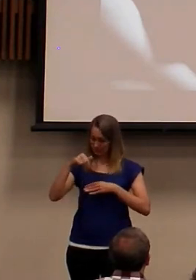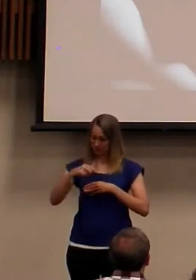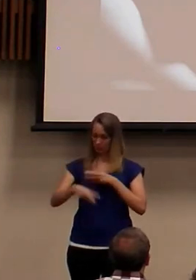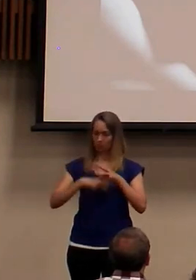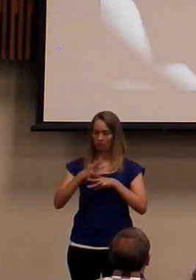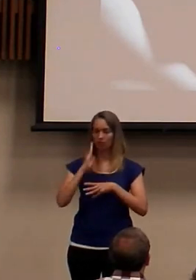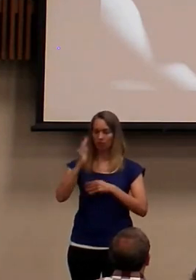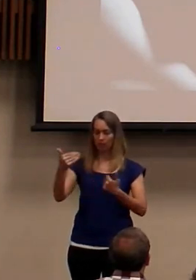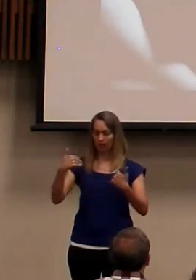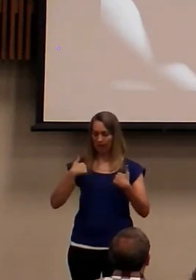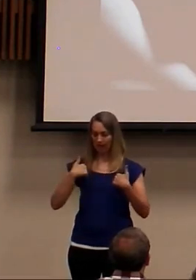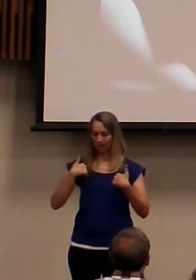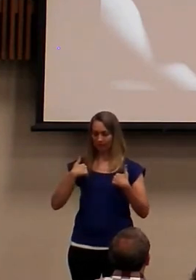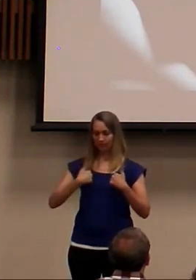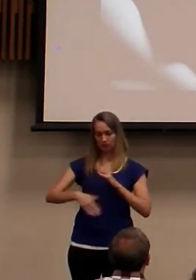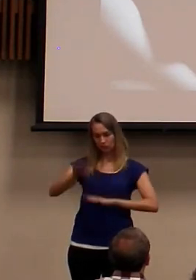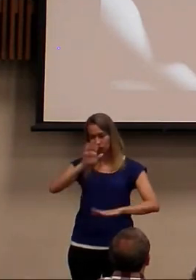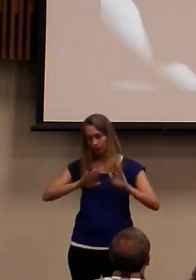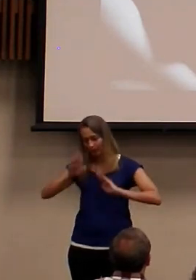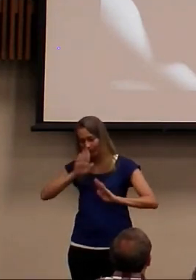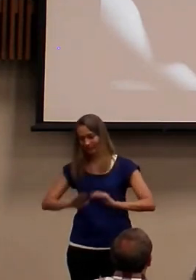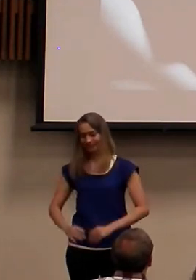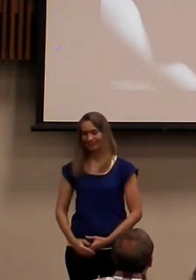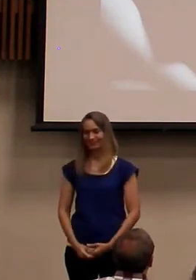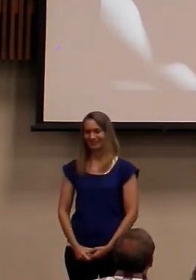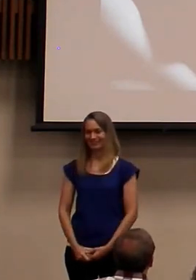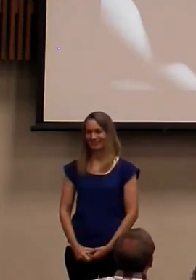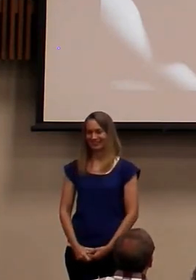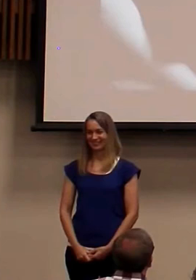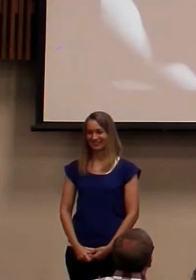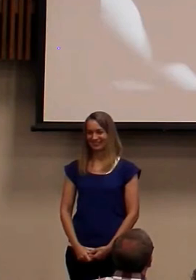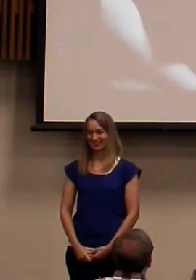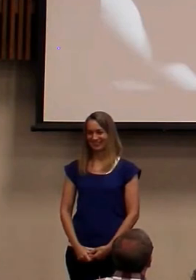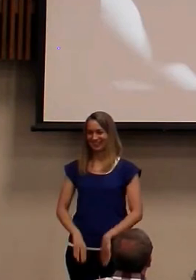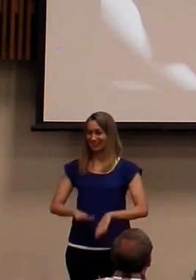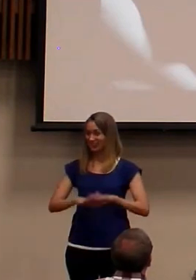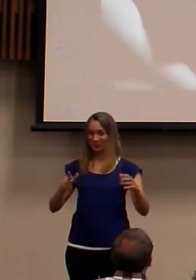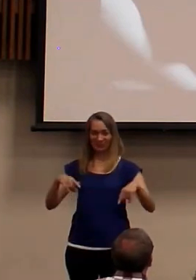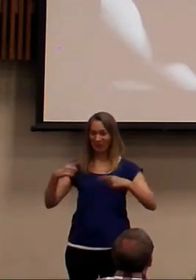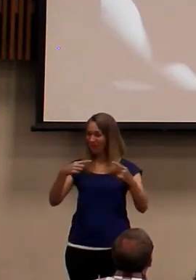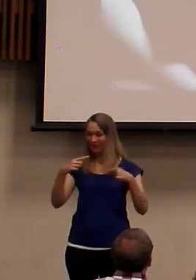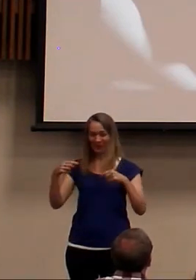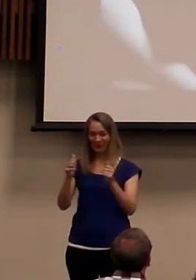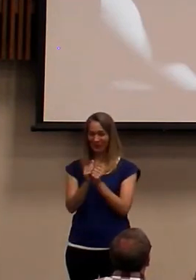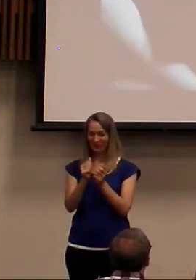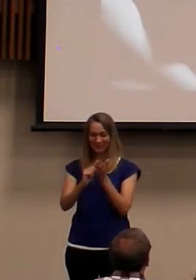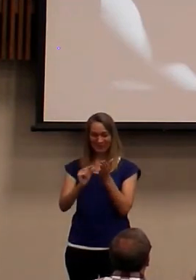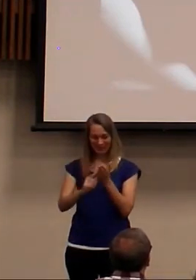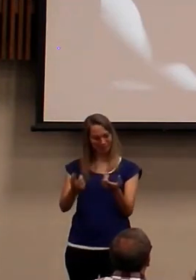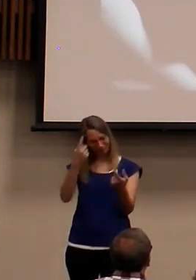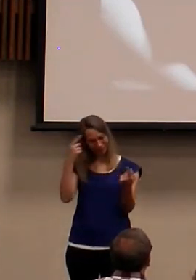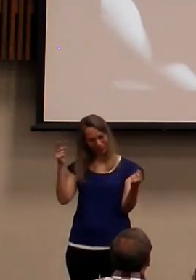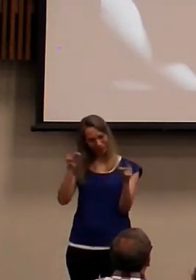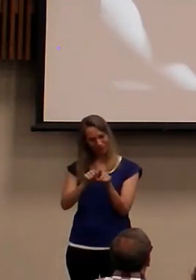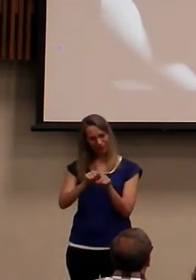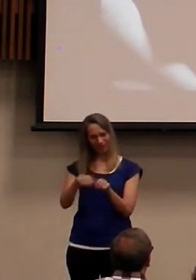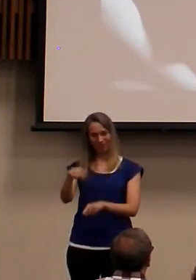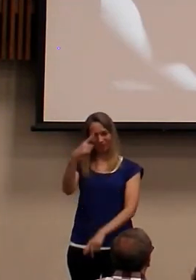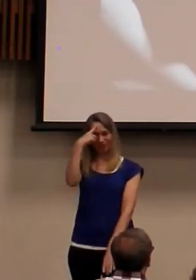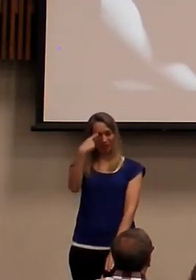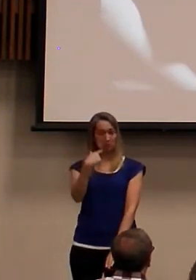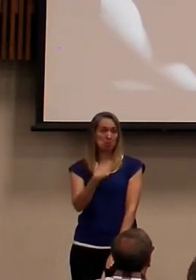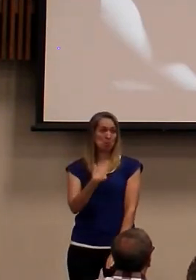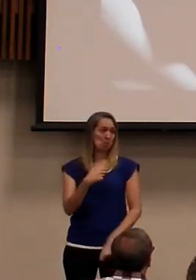will have tribulation. Don't argue with the text, agree with the text. Maybe you're thinking, well, I don't have a lot of